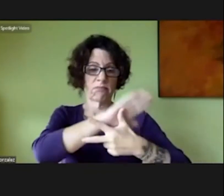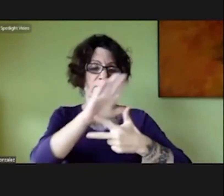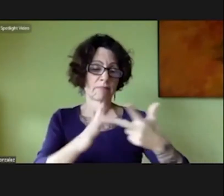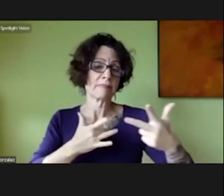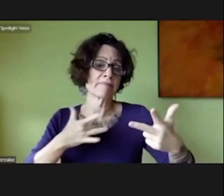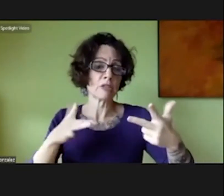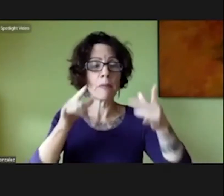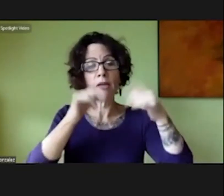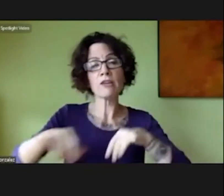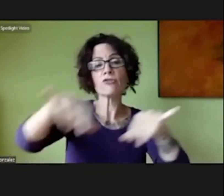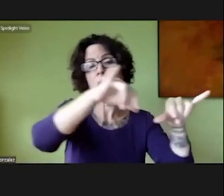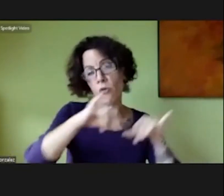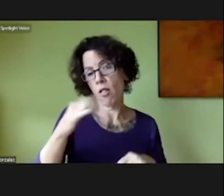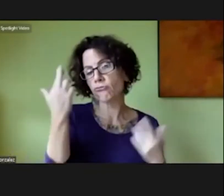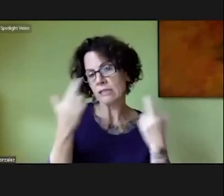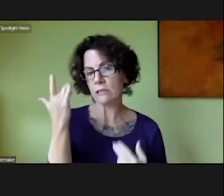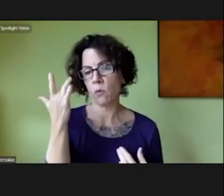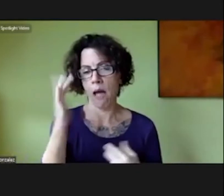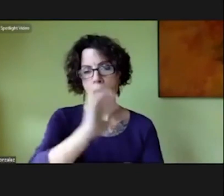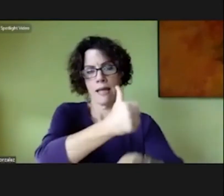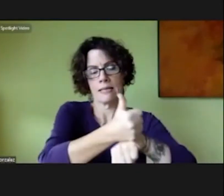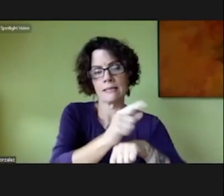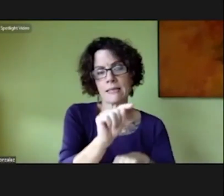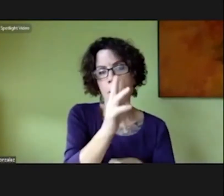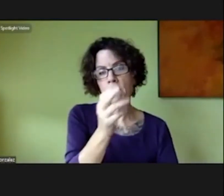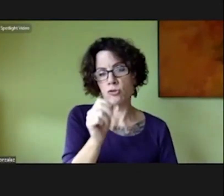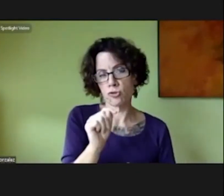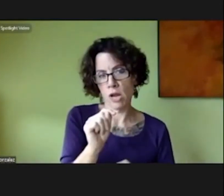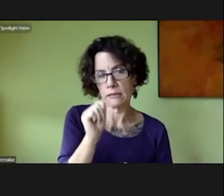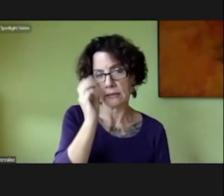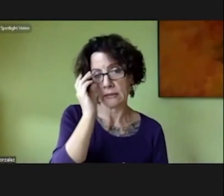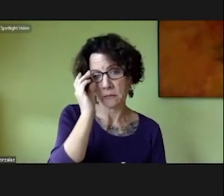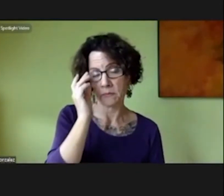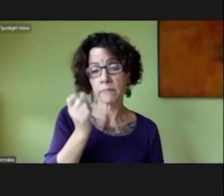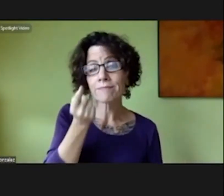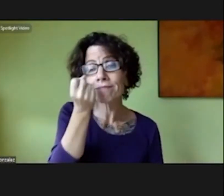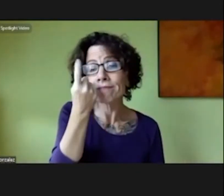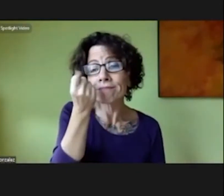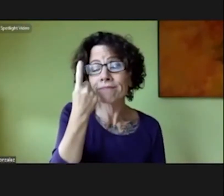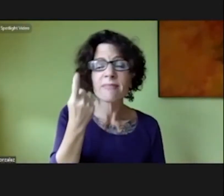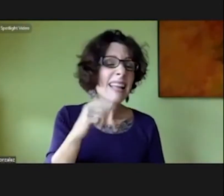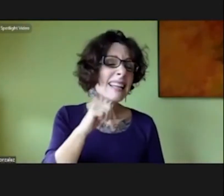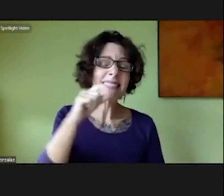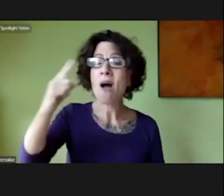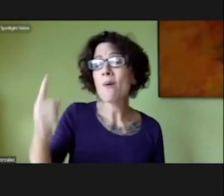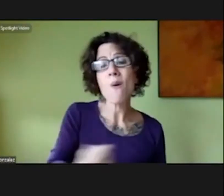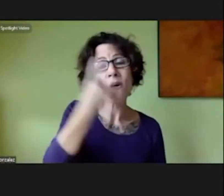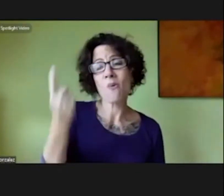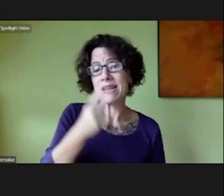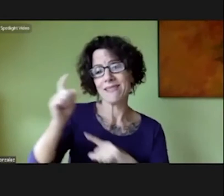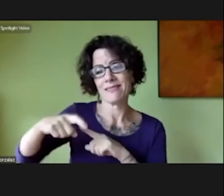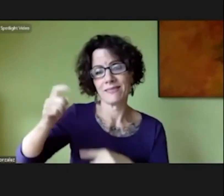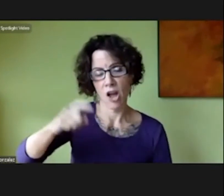liability, to protect personal property, and avoid probate court. That's the